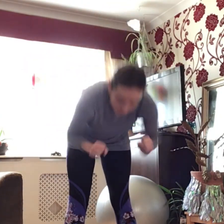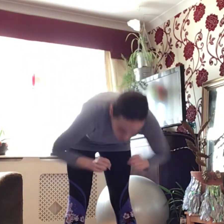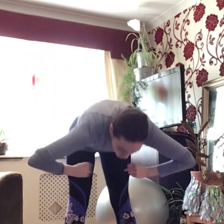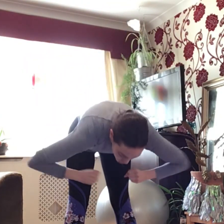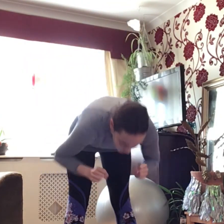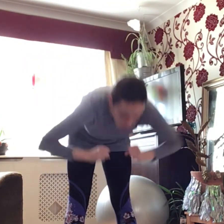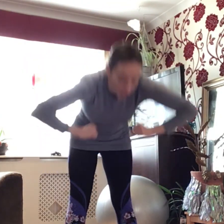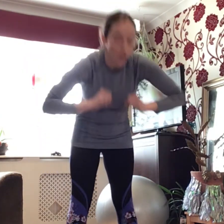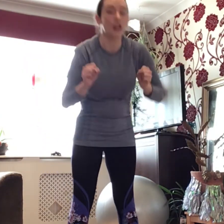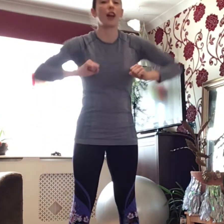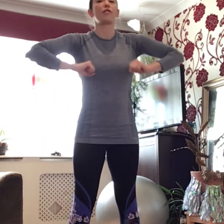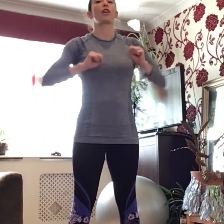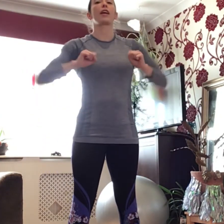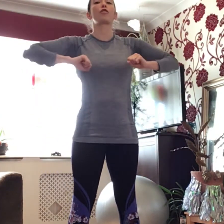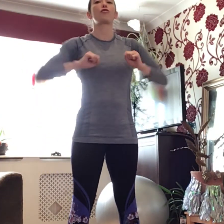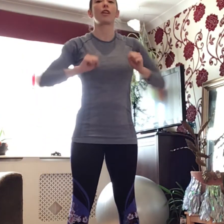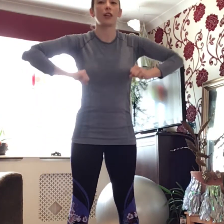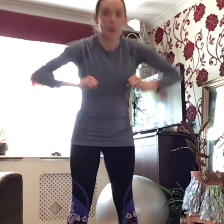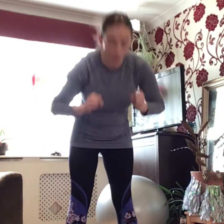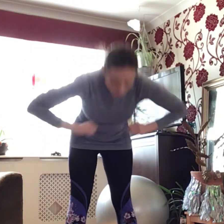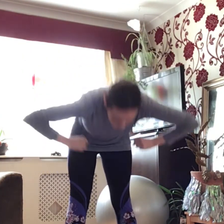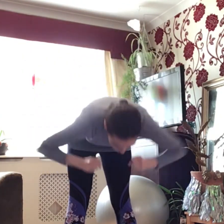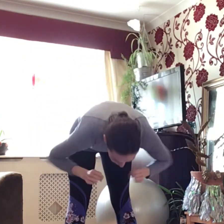If you're sitting down, you can have your legs straight as well.